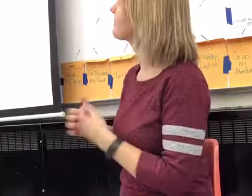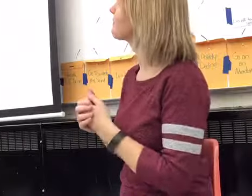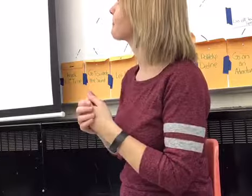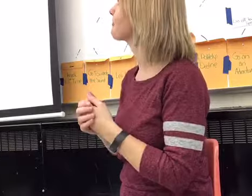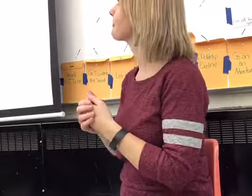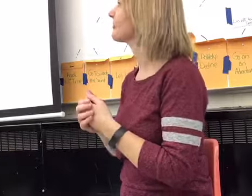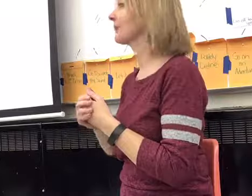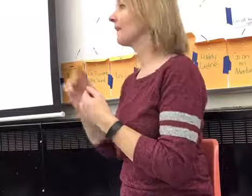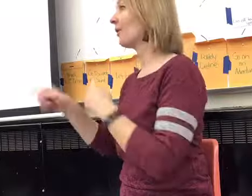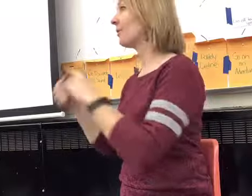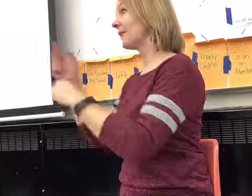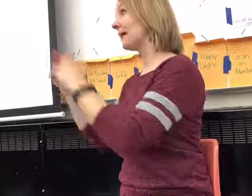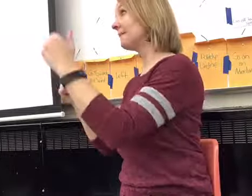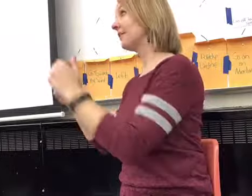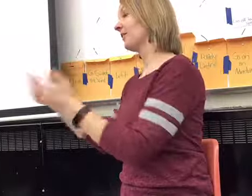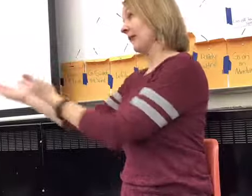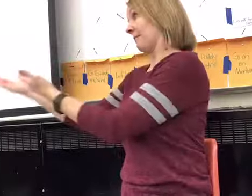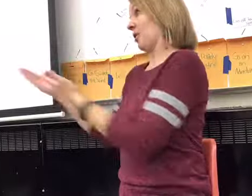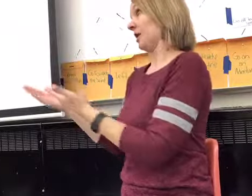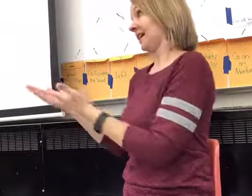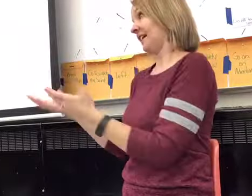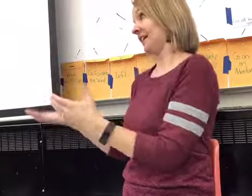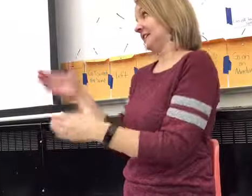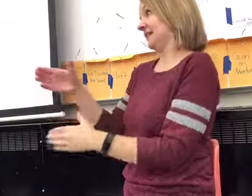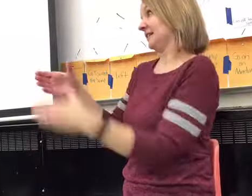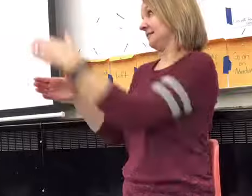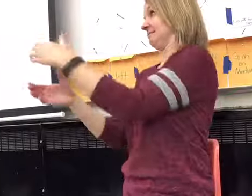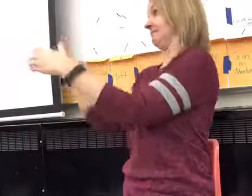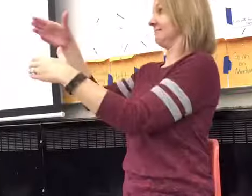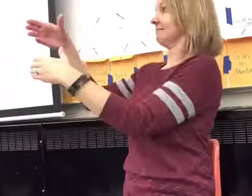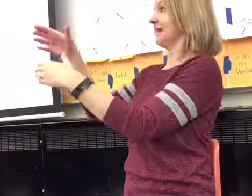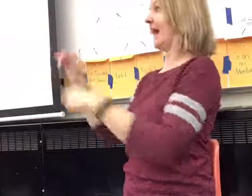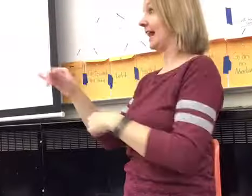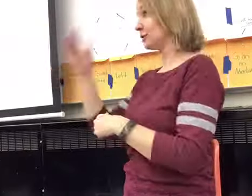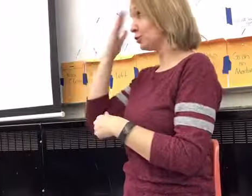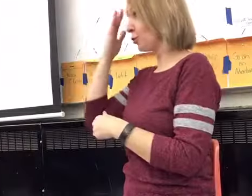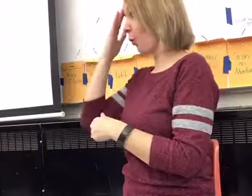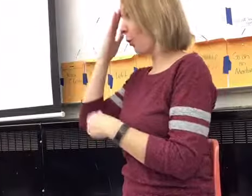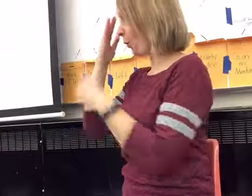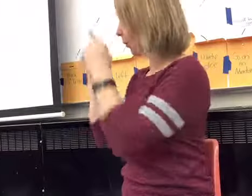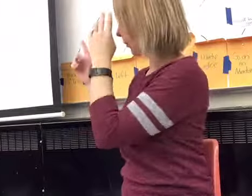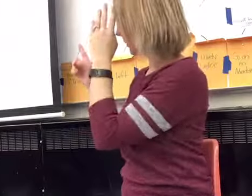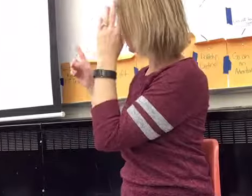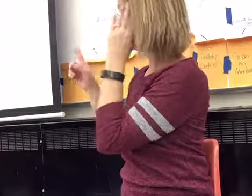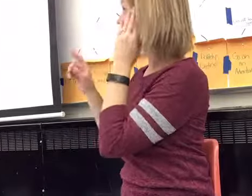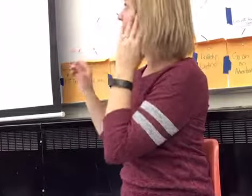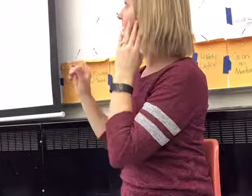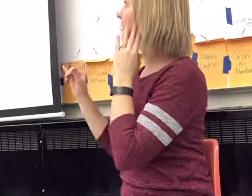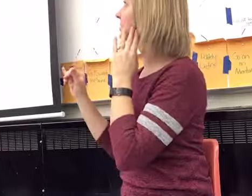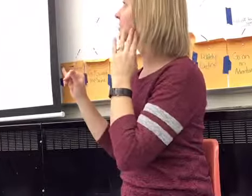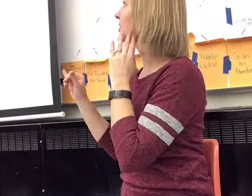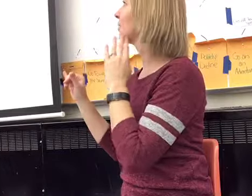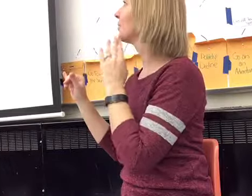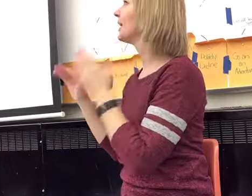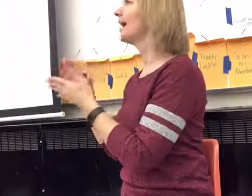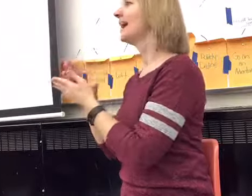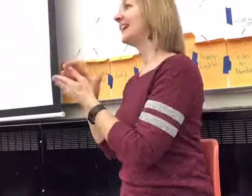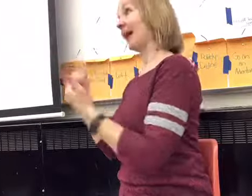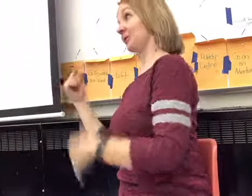pieces, they brought it over, they built it up together. As you guys know, it is also a nice green, but that was not its original color. It was